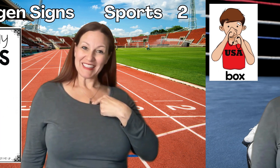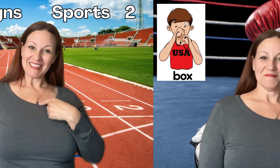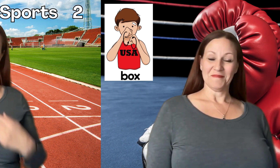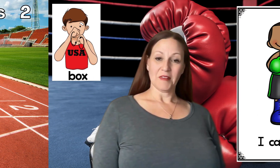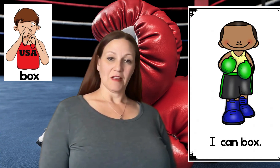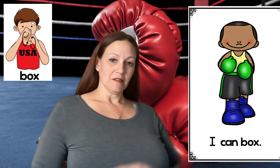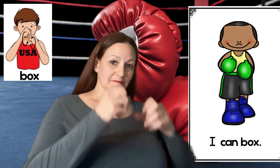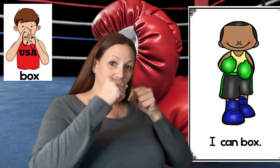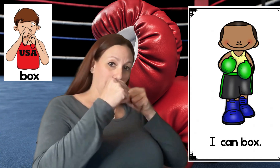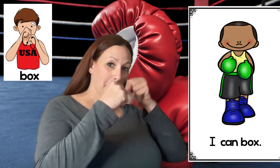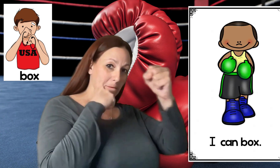me.